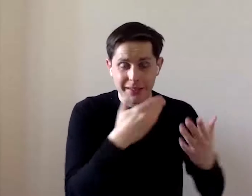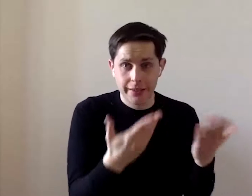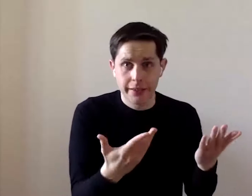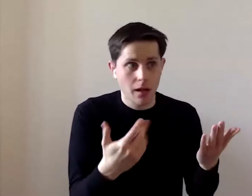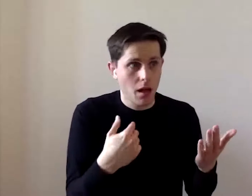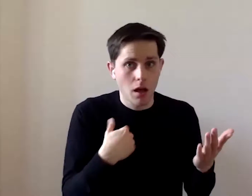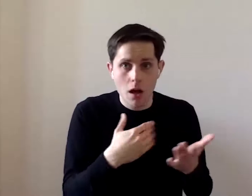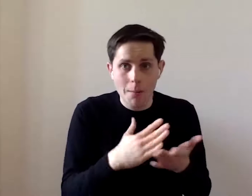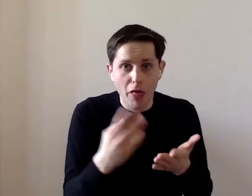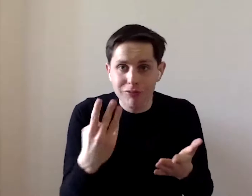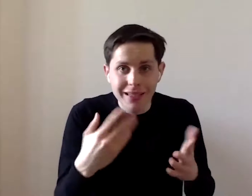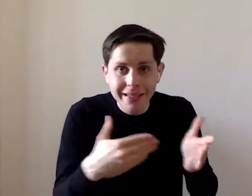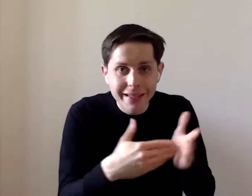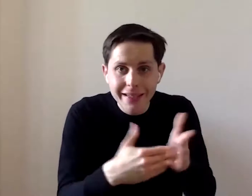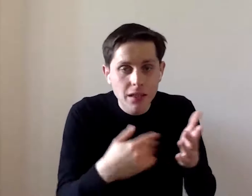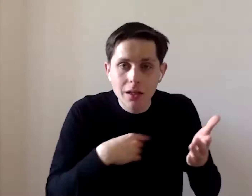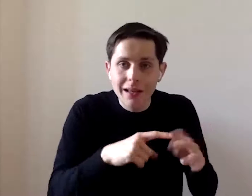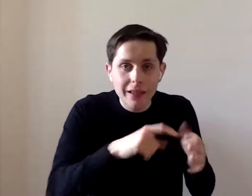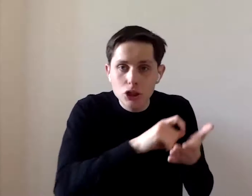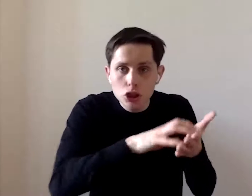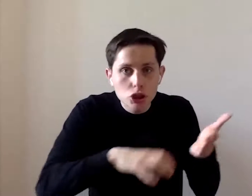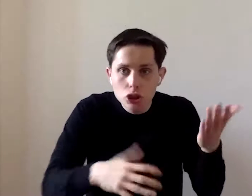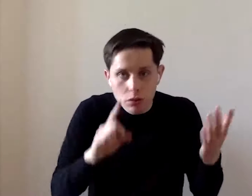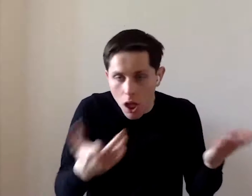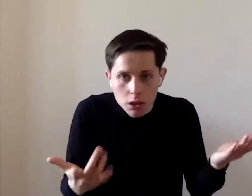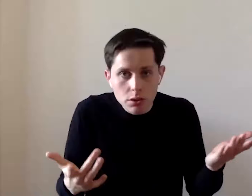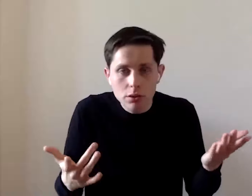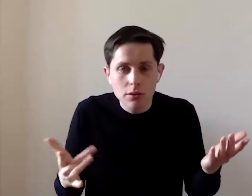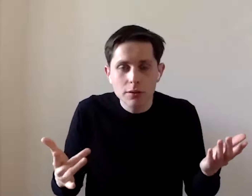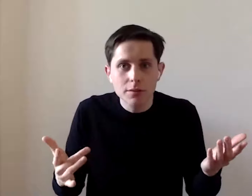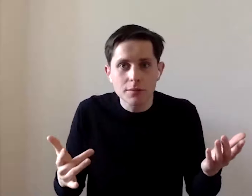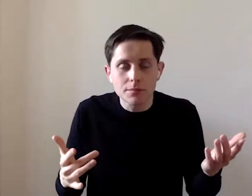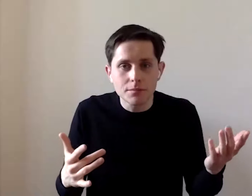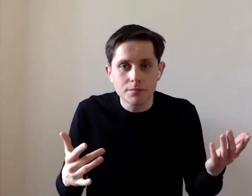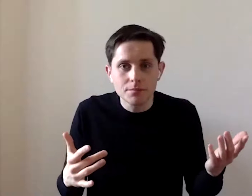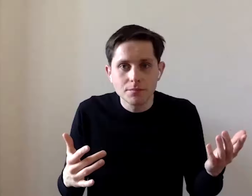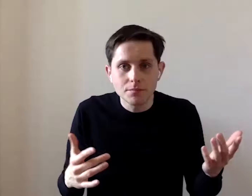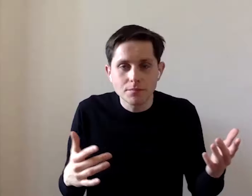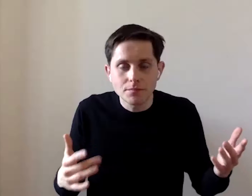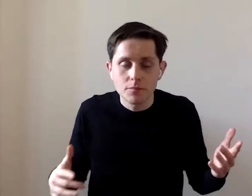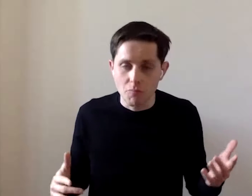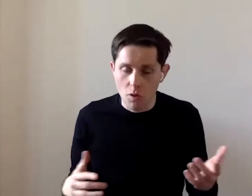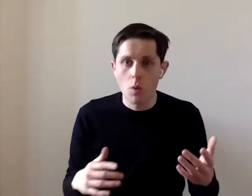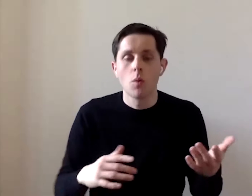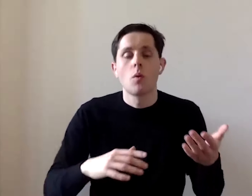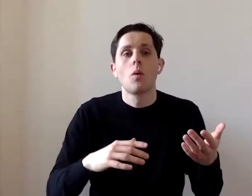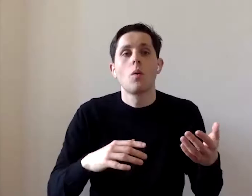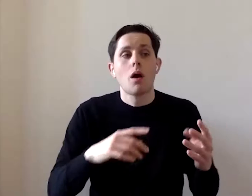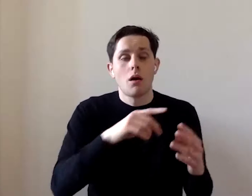and the ARB? Because both need to acknowledge the need for full access for the part three so that I can do